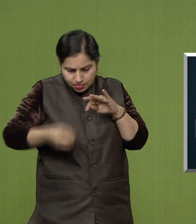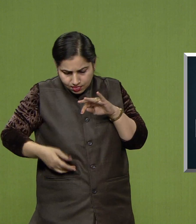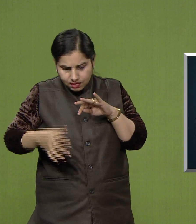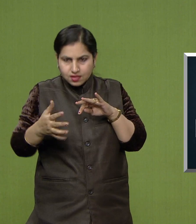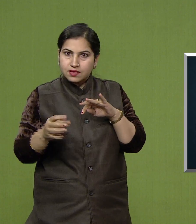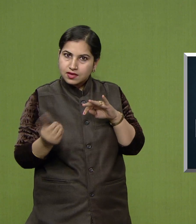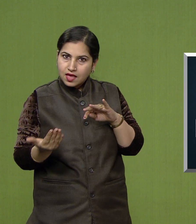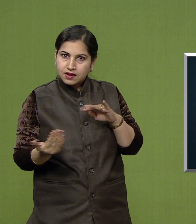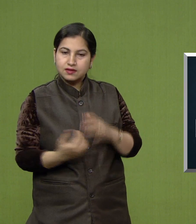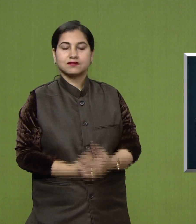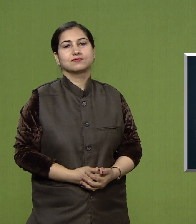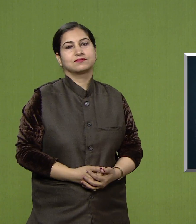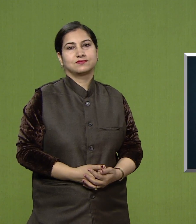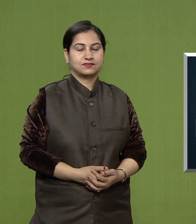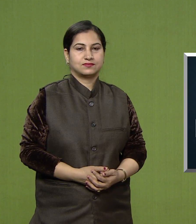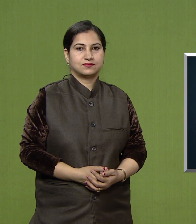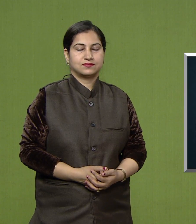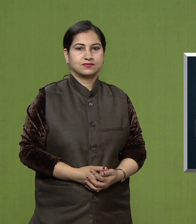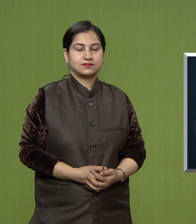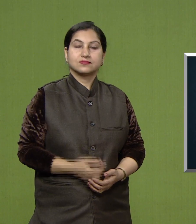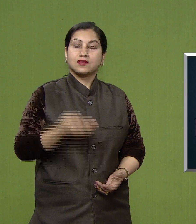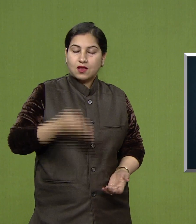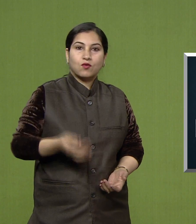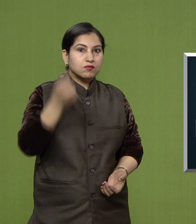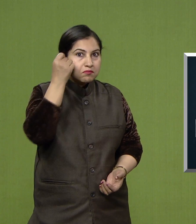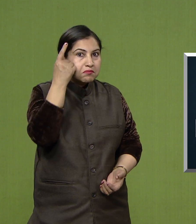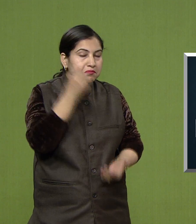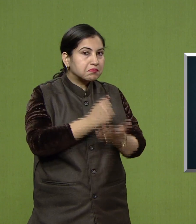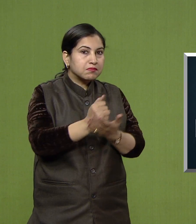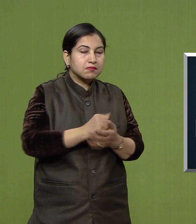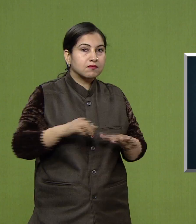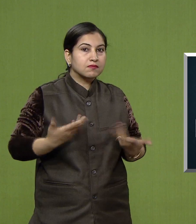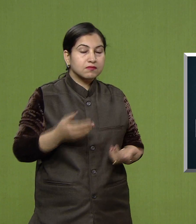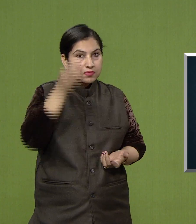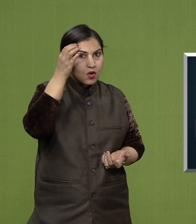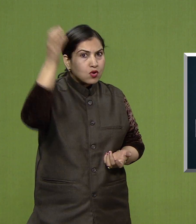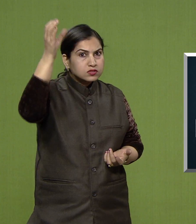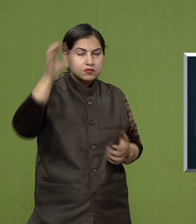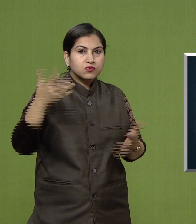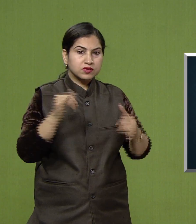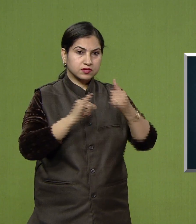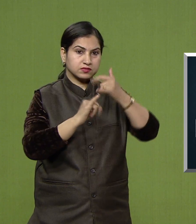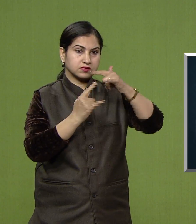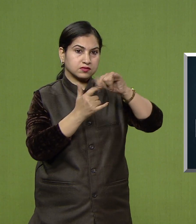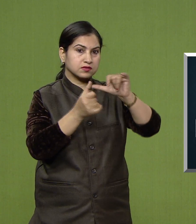clothes. So let us understand the concept of stain and the ways to remove them.